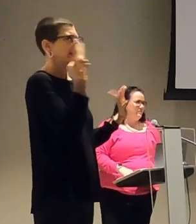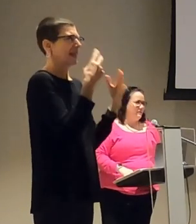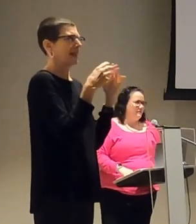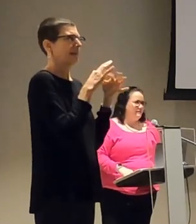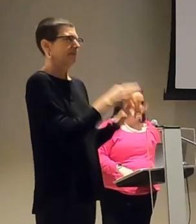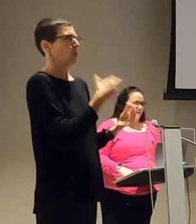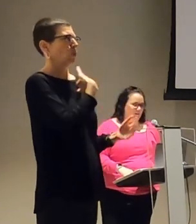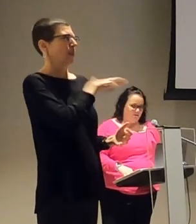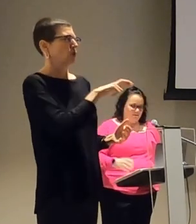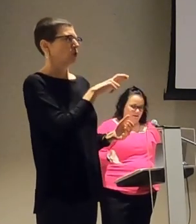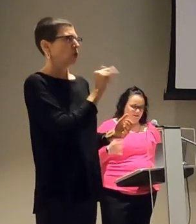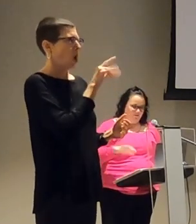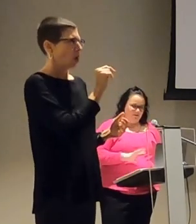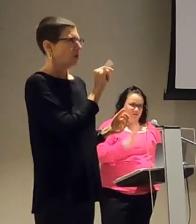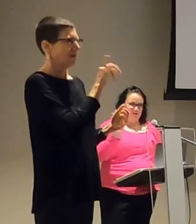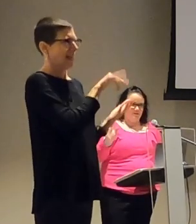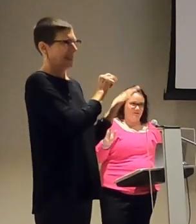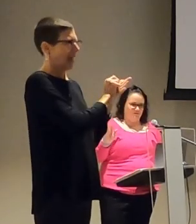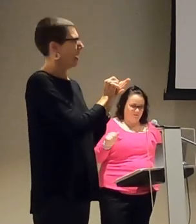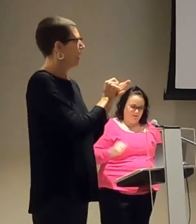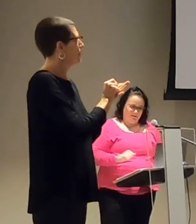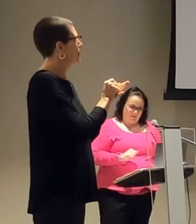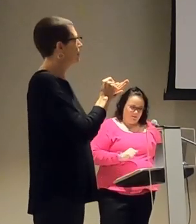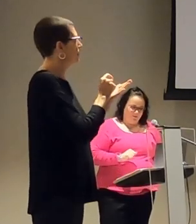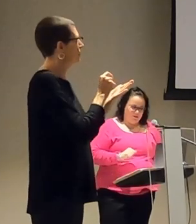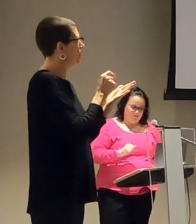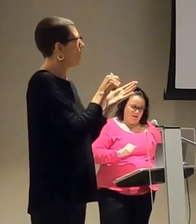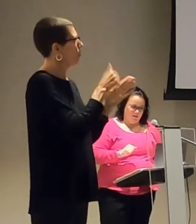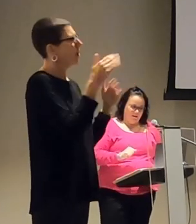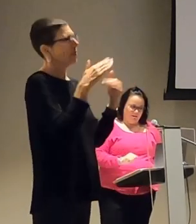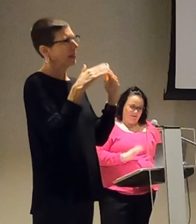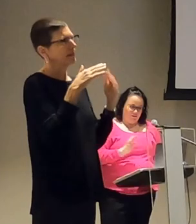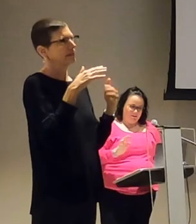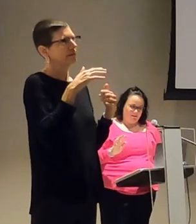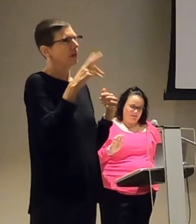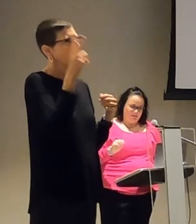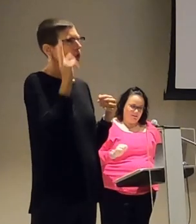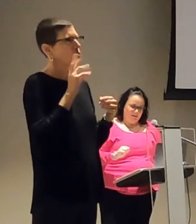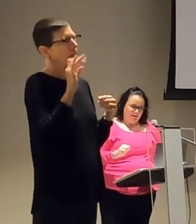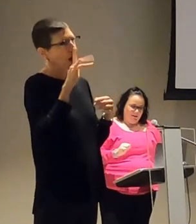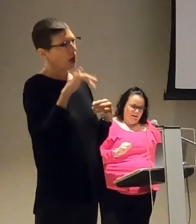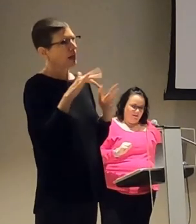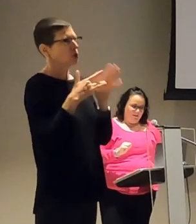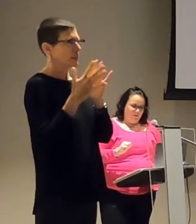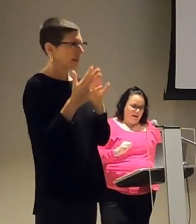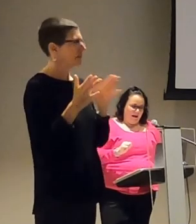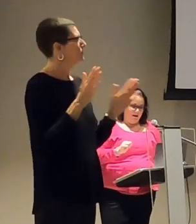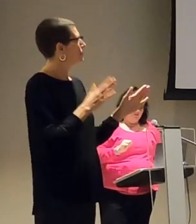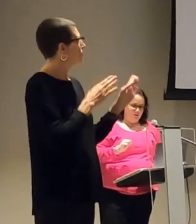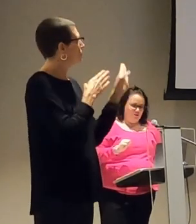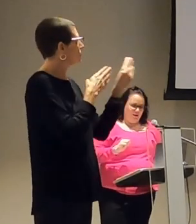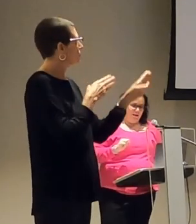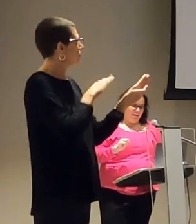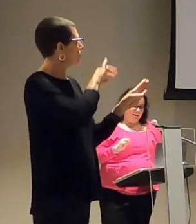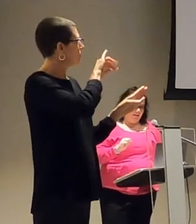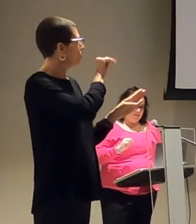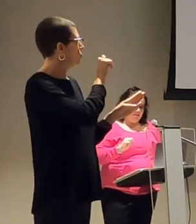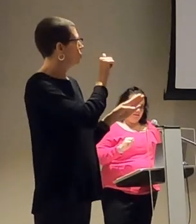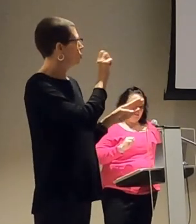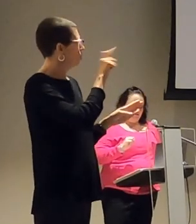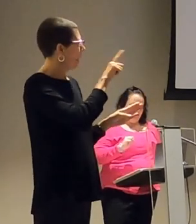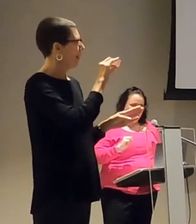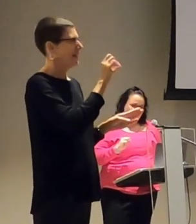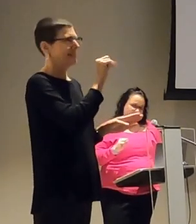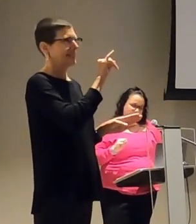religious artwork at this time, outside of depictions of the Virgin Mary and Jesus. And then we have Jael